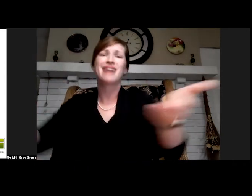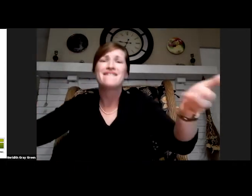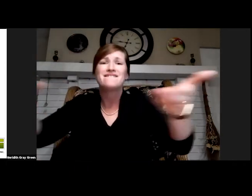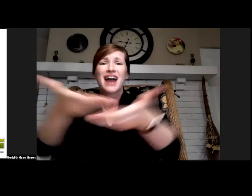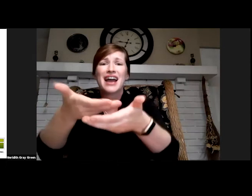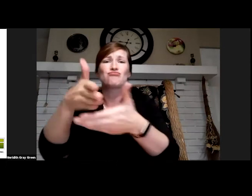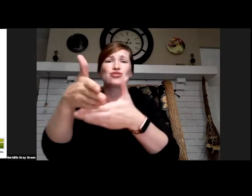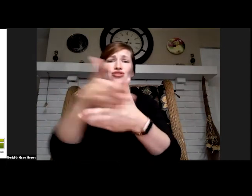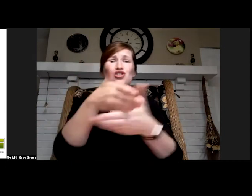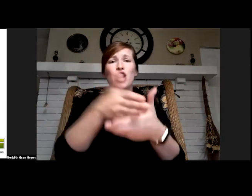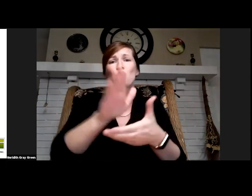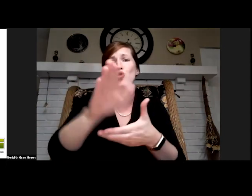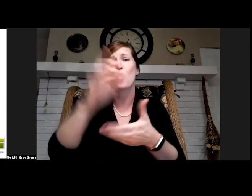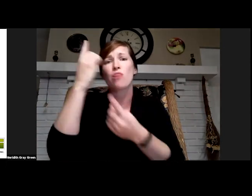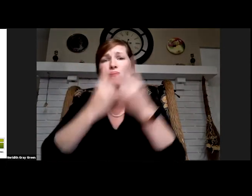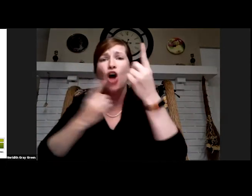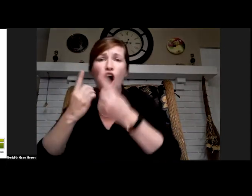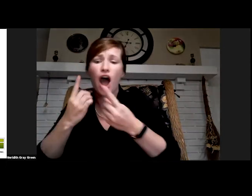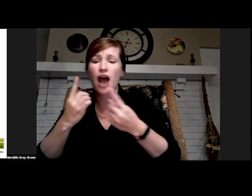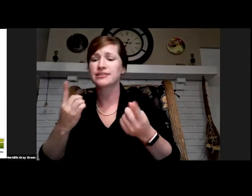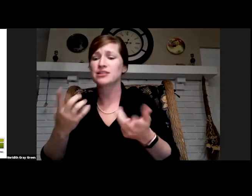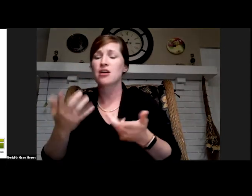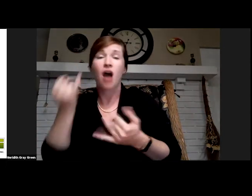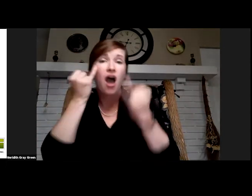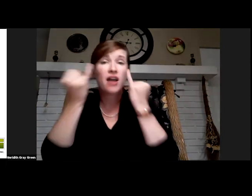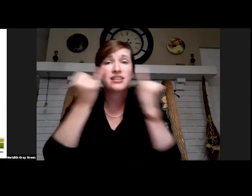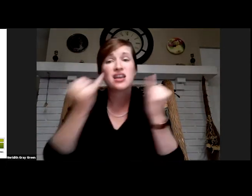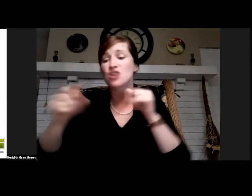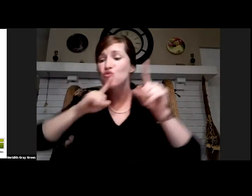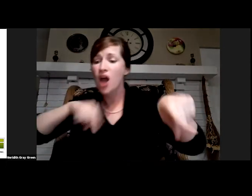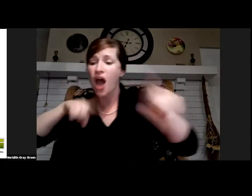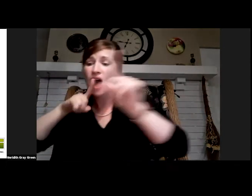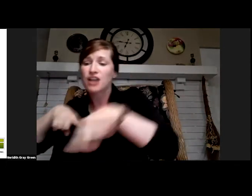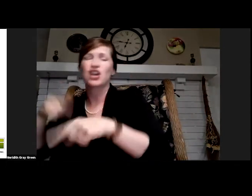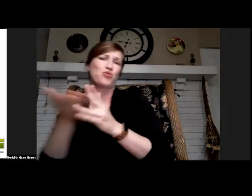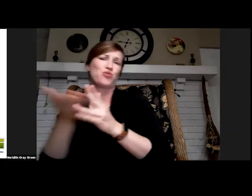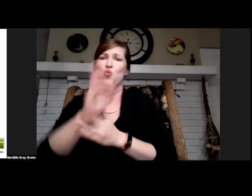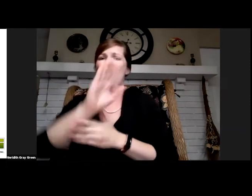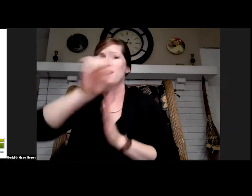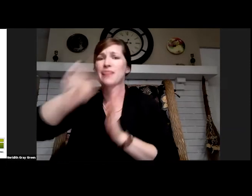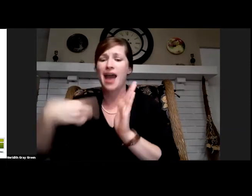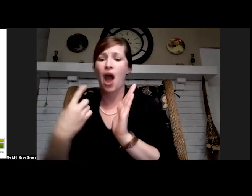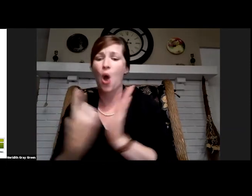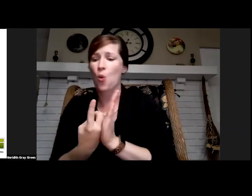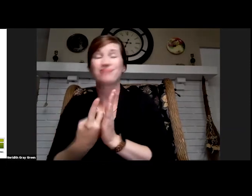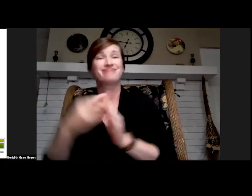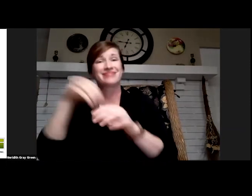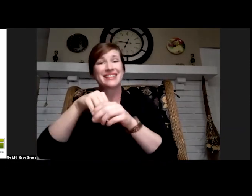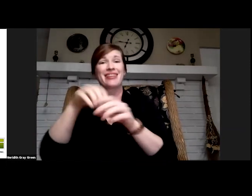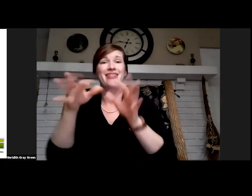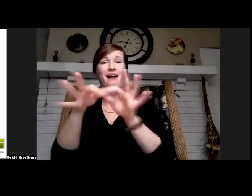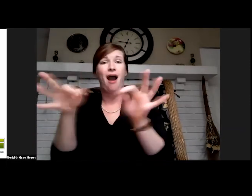faces, so I invite you all to share your thoughts, ideas,